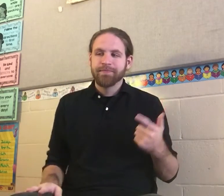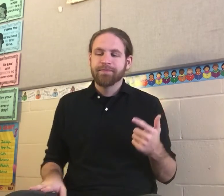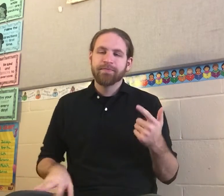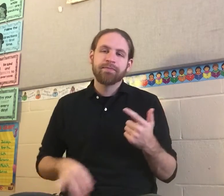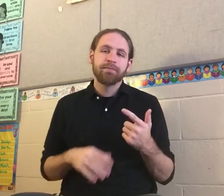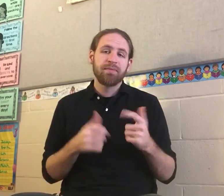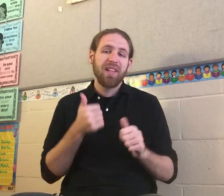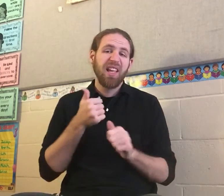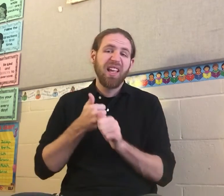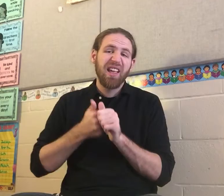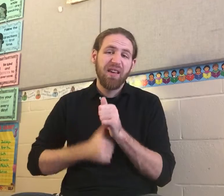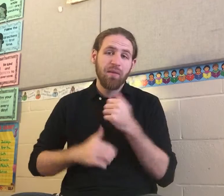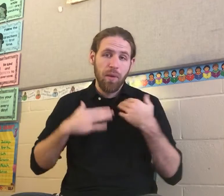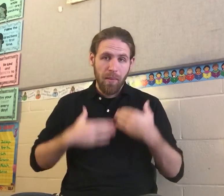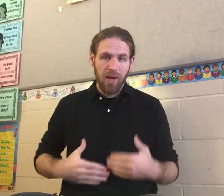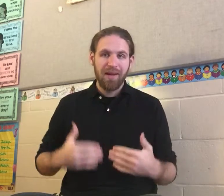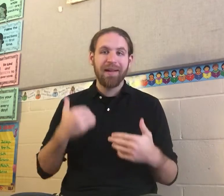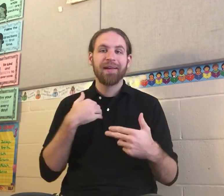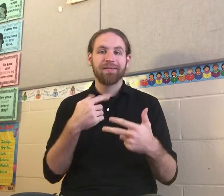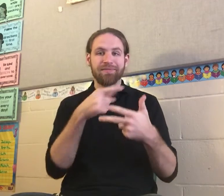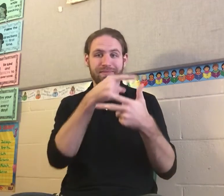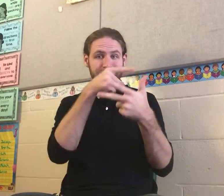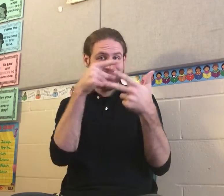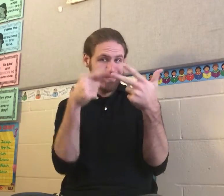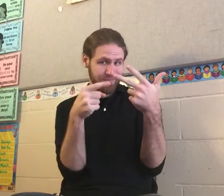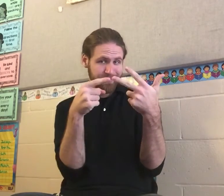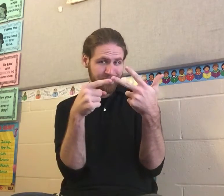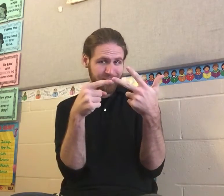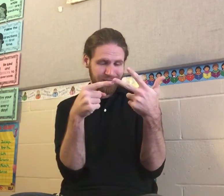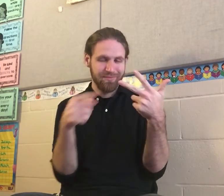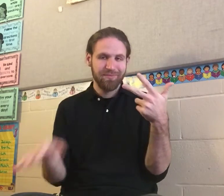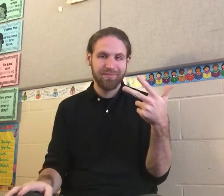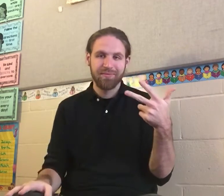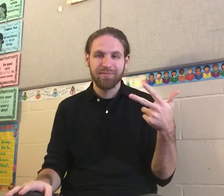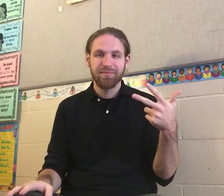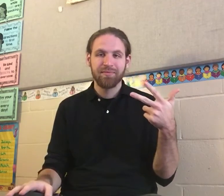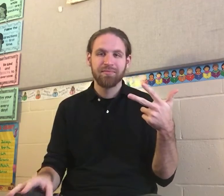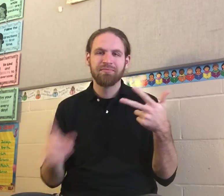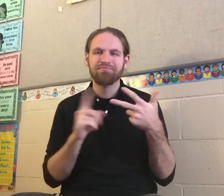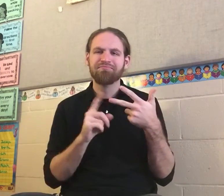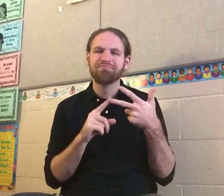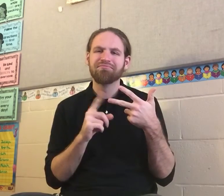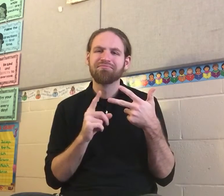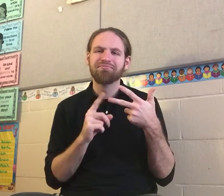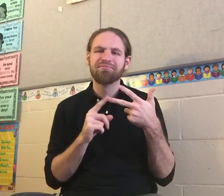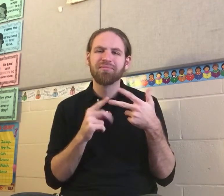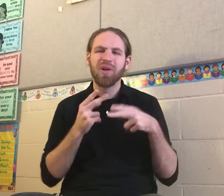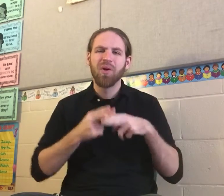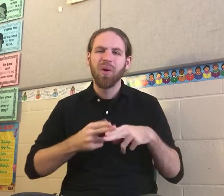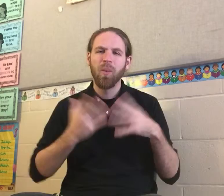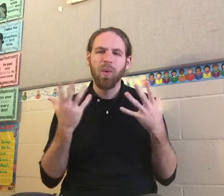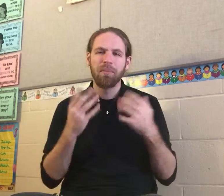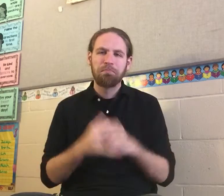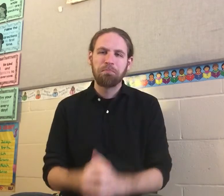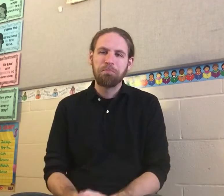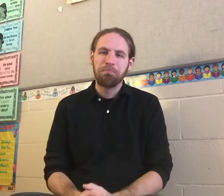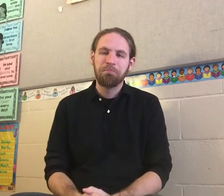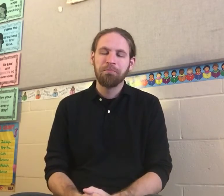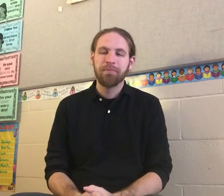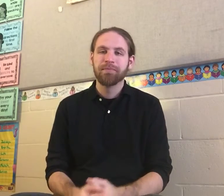Every insect body is made up of 3 sections. What is the third section called? The